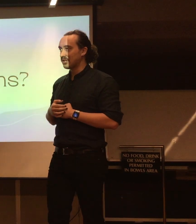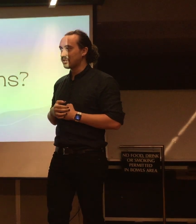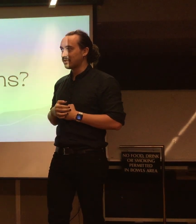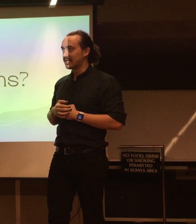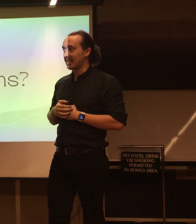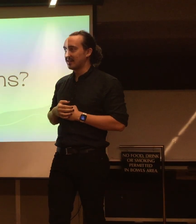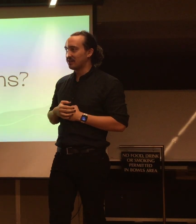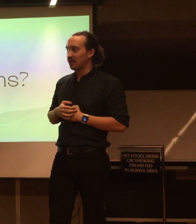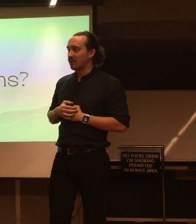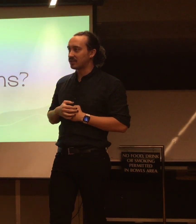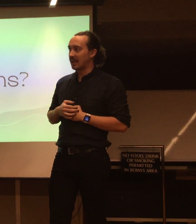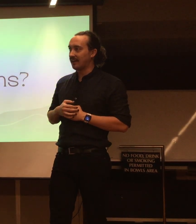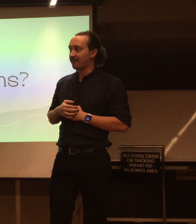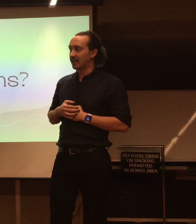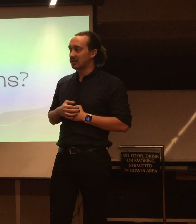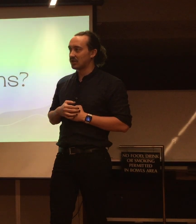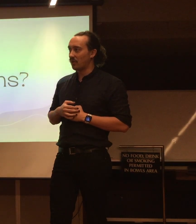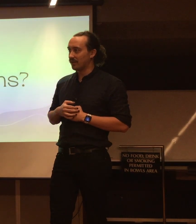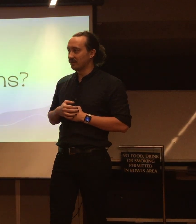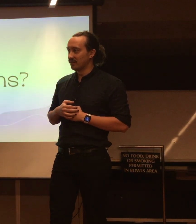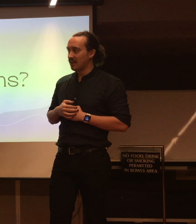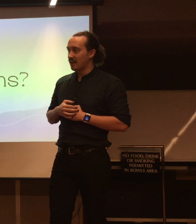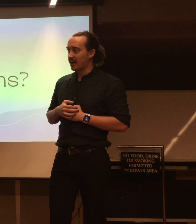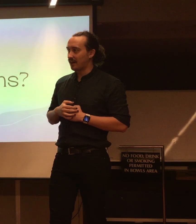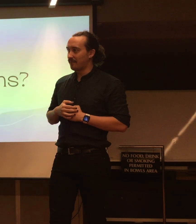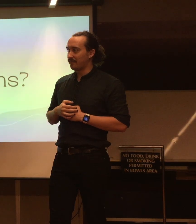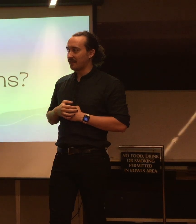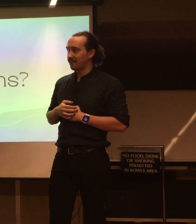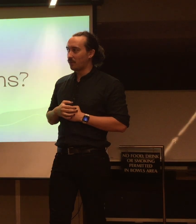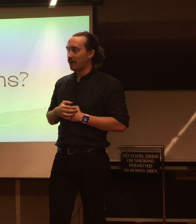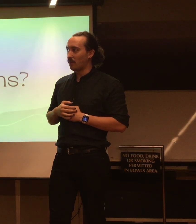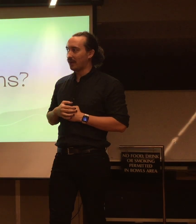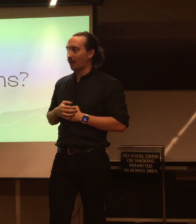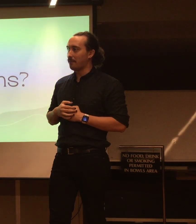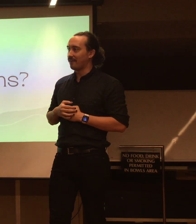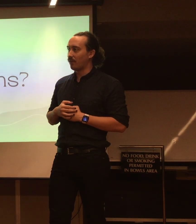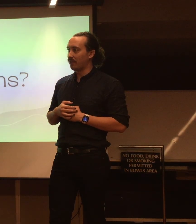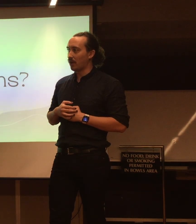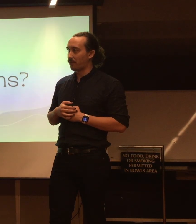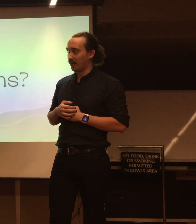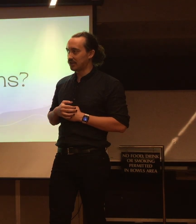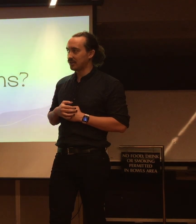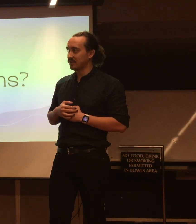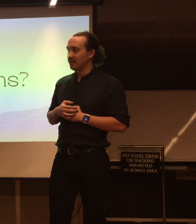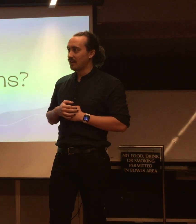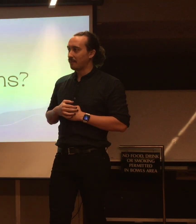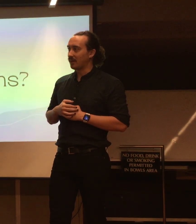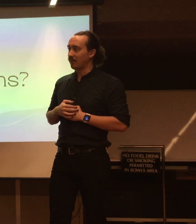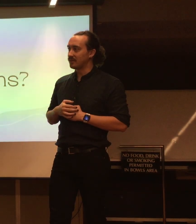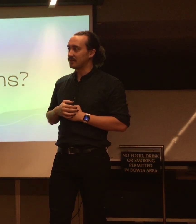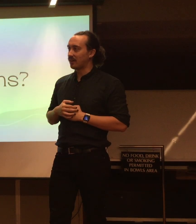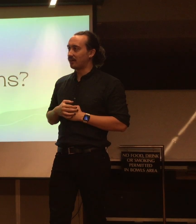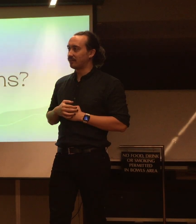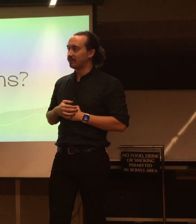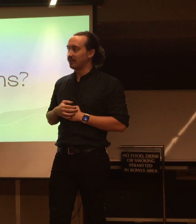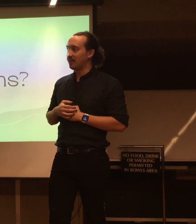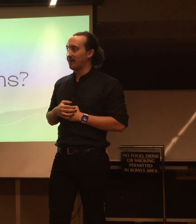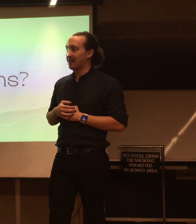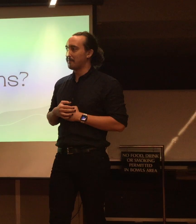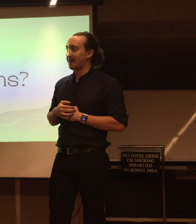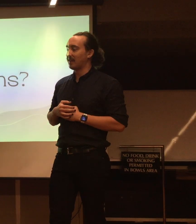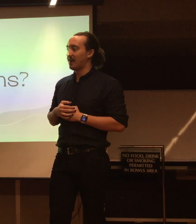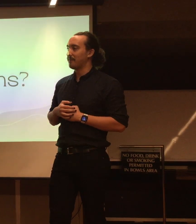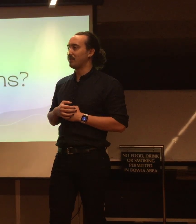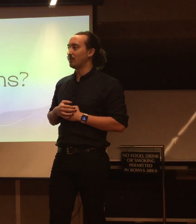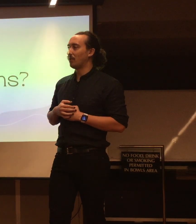my specialist doctor said not to eat fish oil for 1 week before the operation because